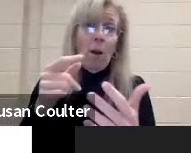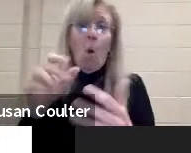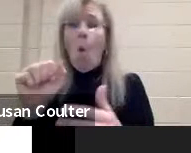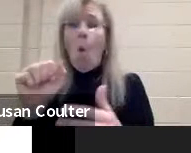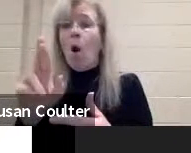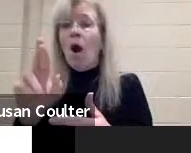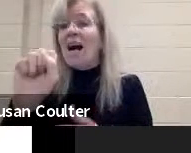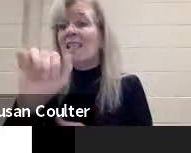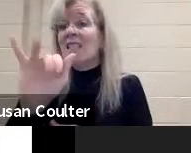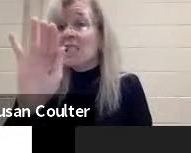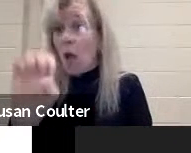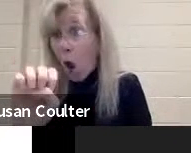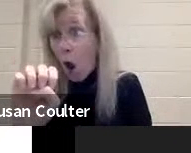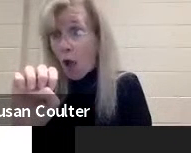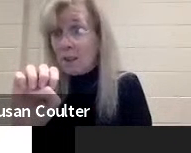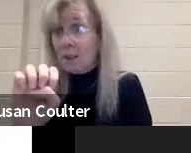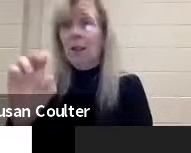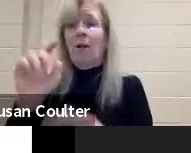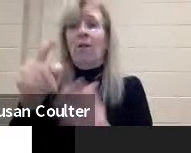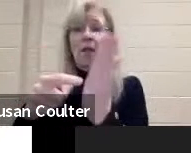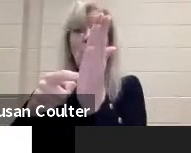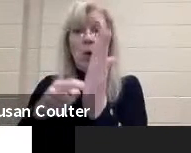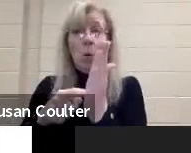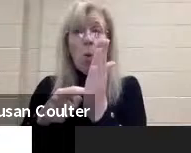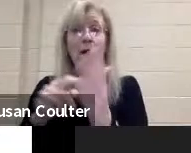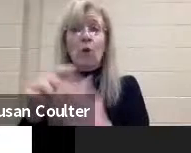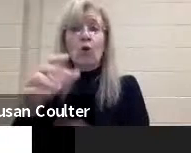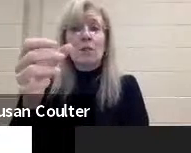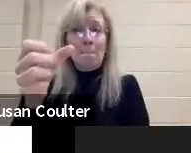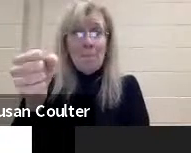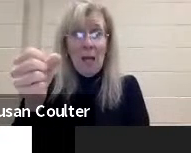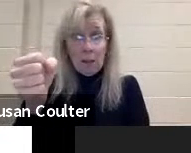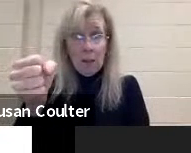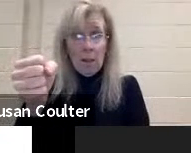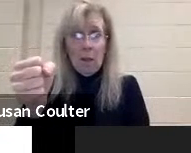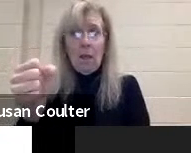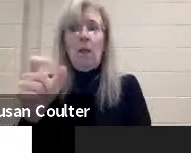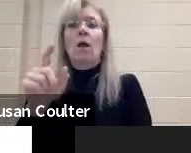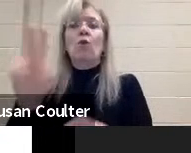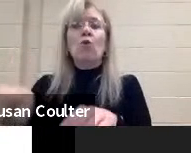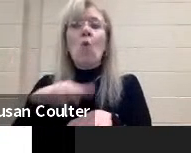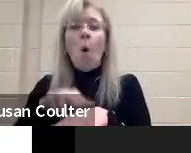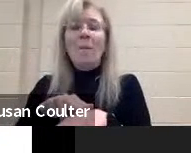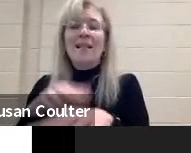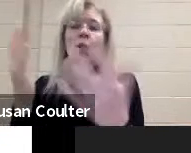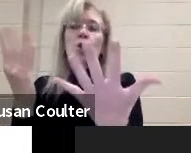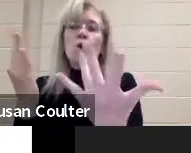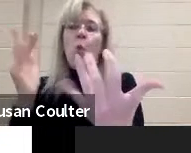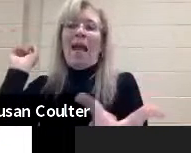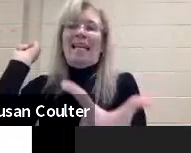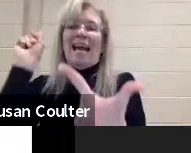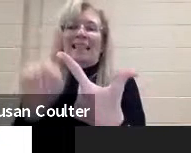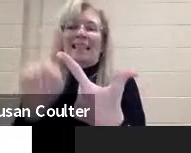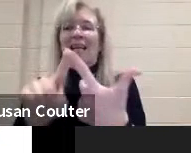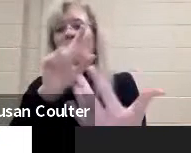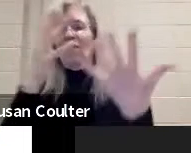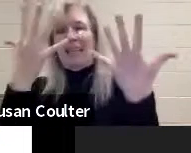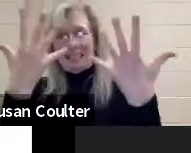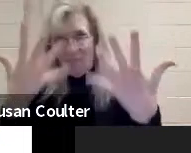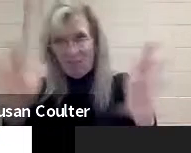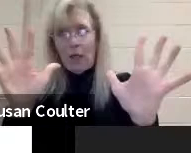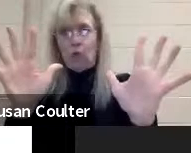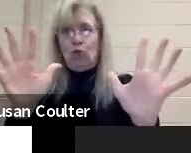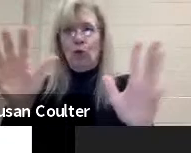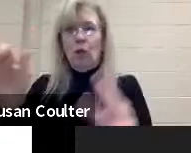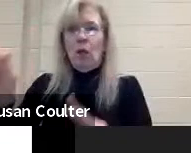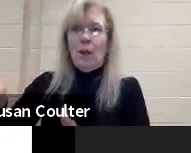soup or a sauce that requires milk, normally you wait until